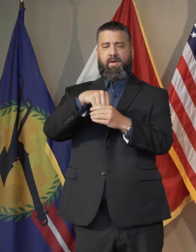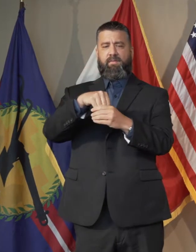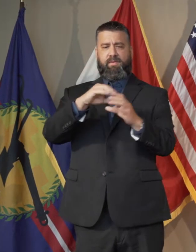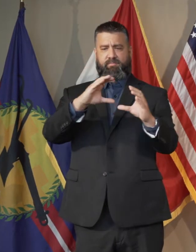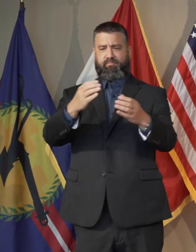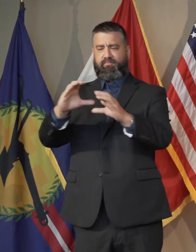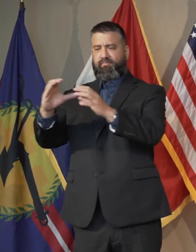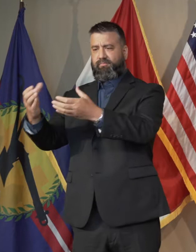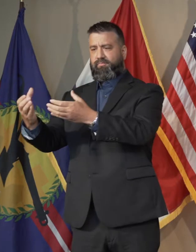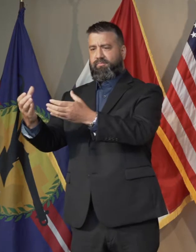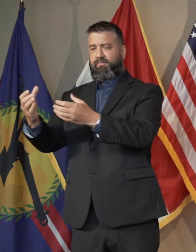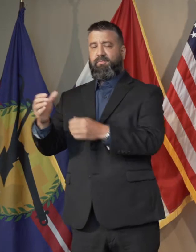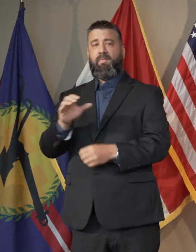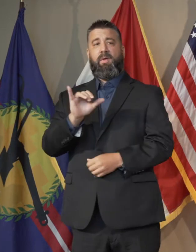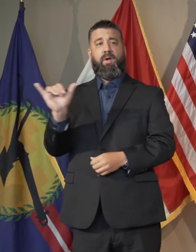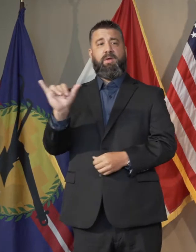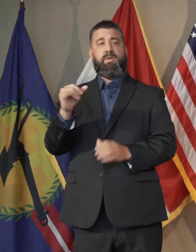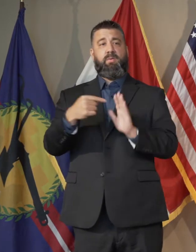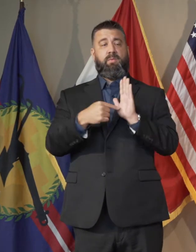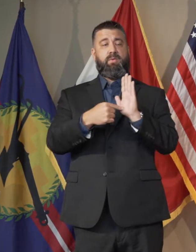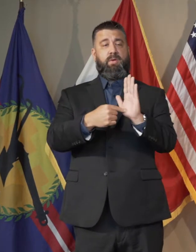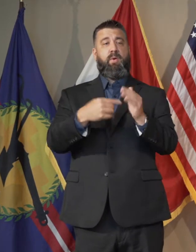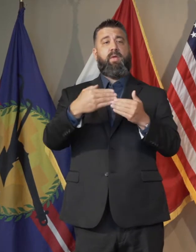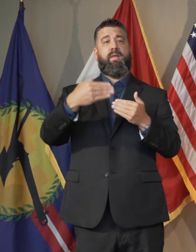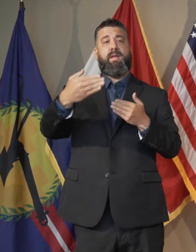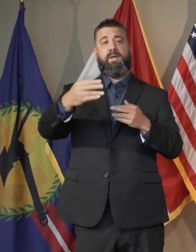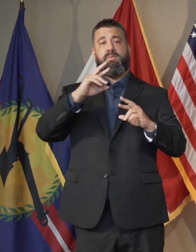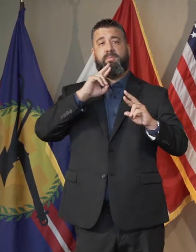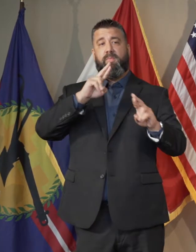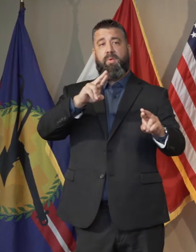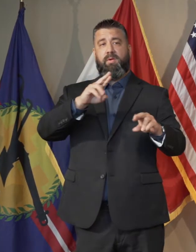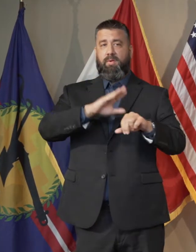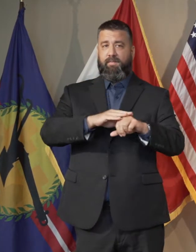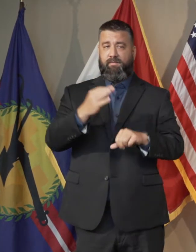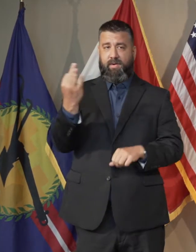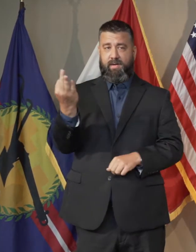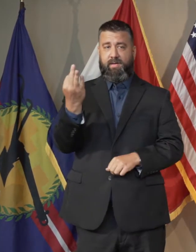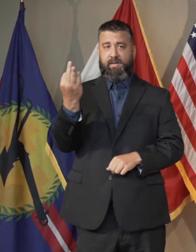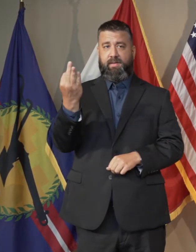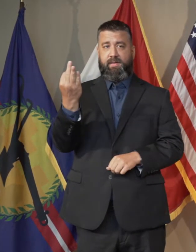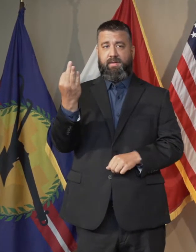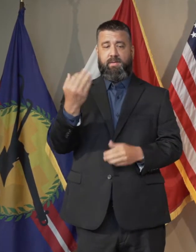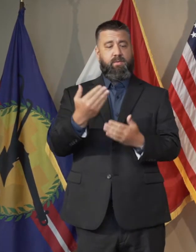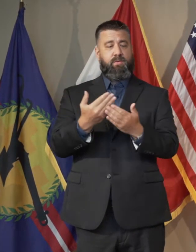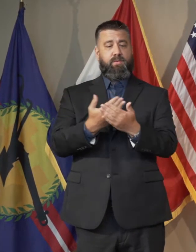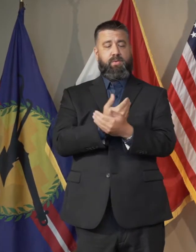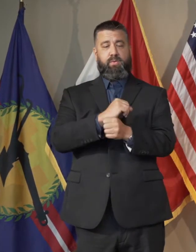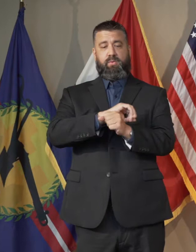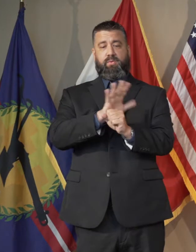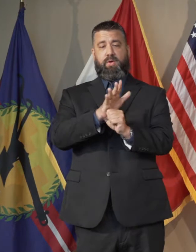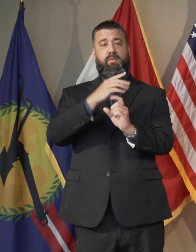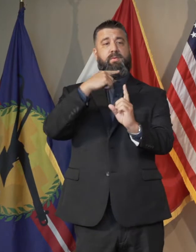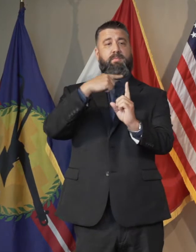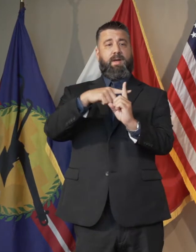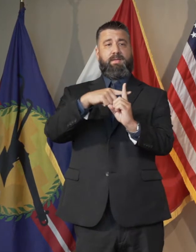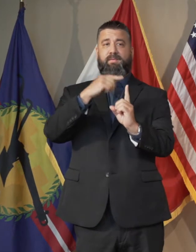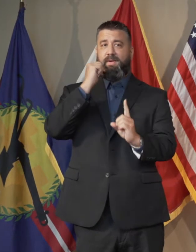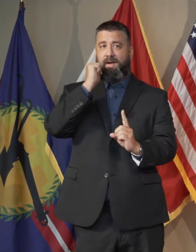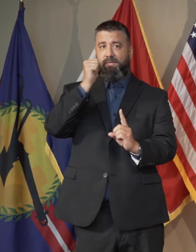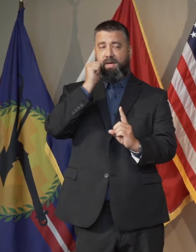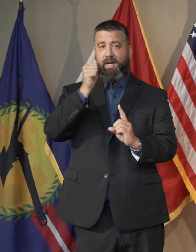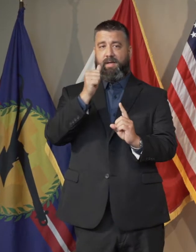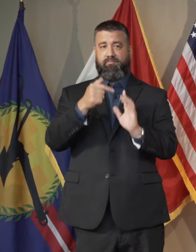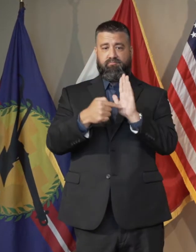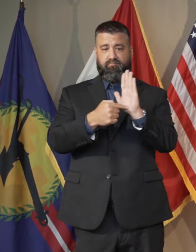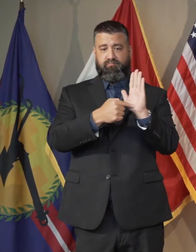our biweekly reports indicator, the next one coming out on Friday, a new case per day indicator.